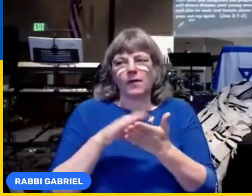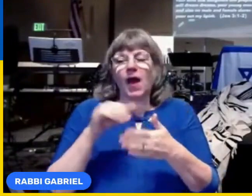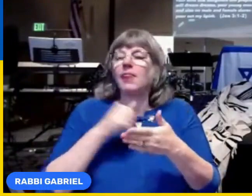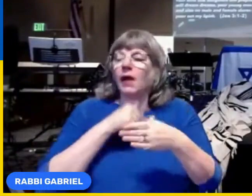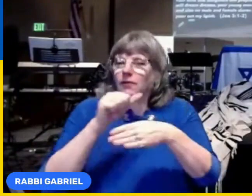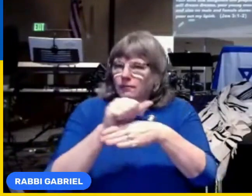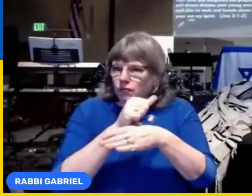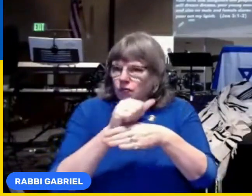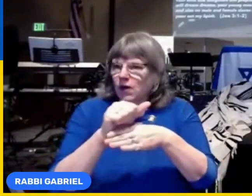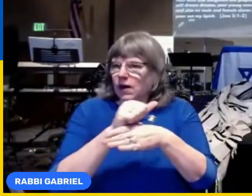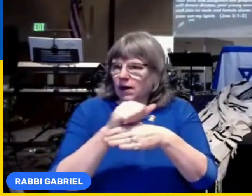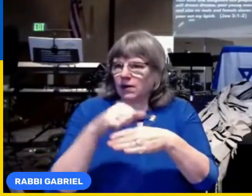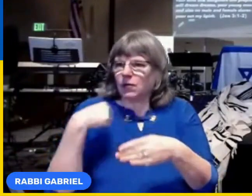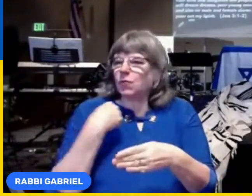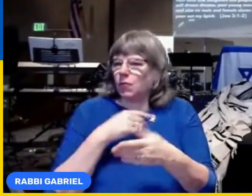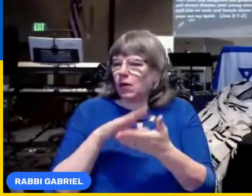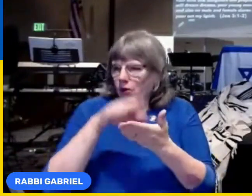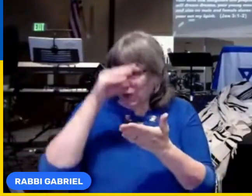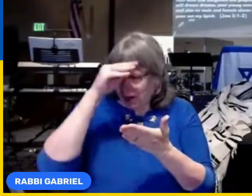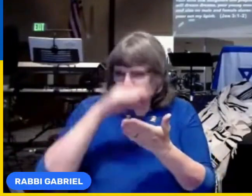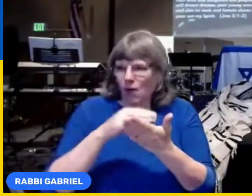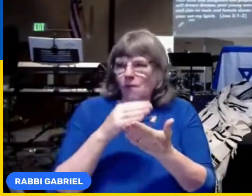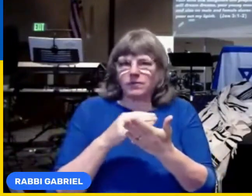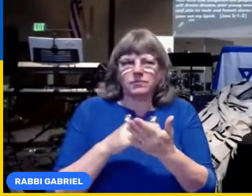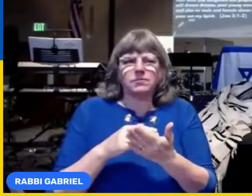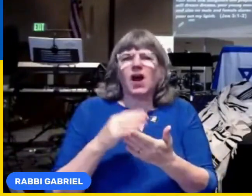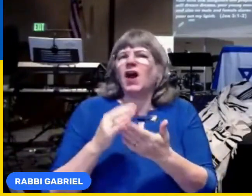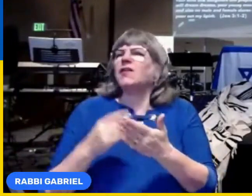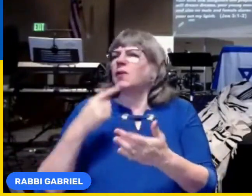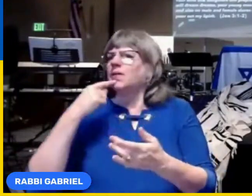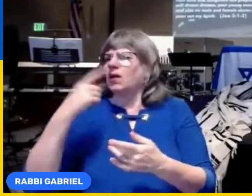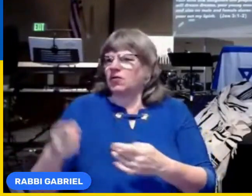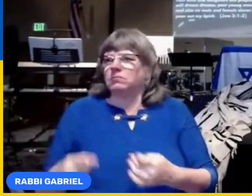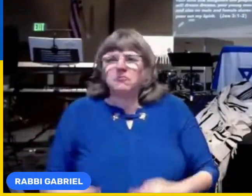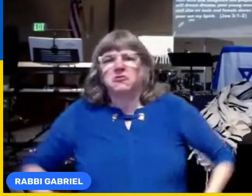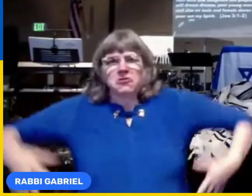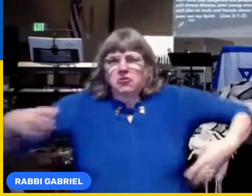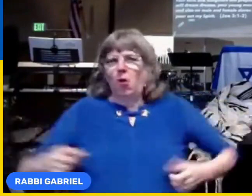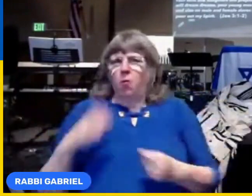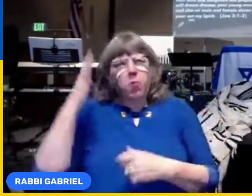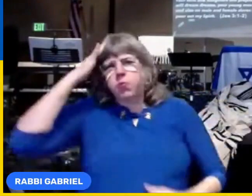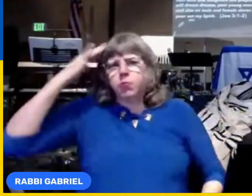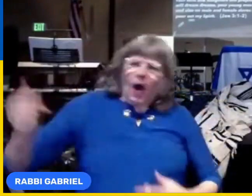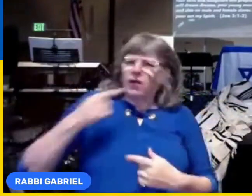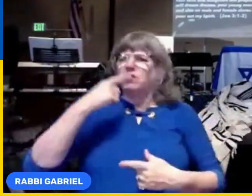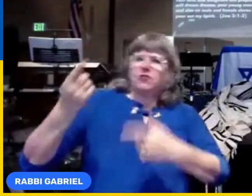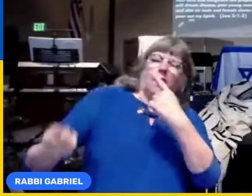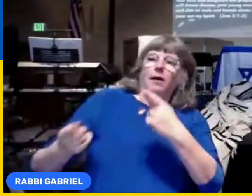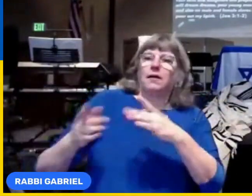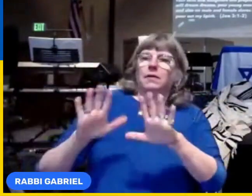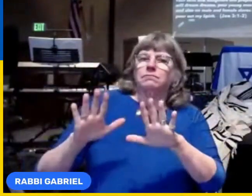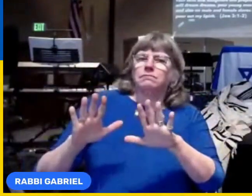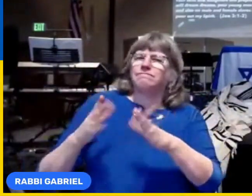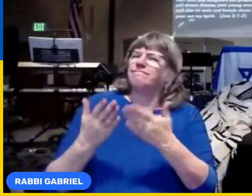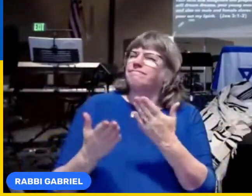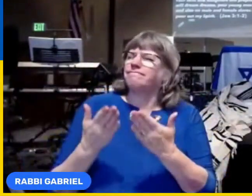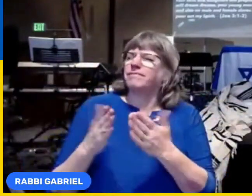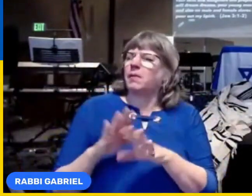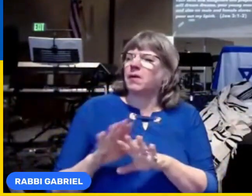training. You know, or somebody tells you something and you want to react like, whoa, and